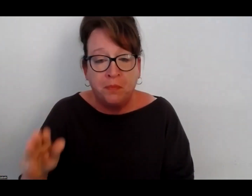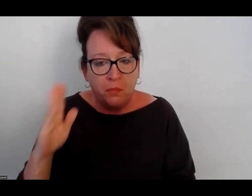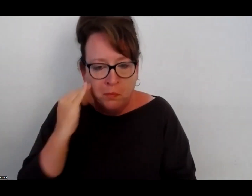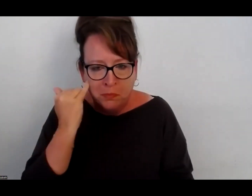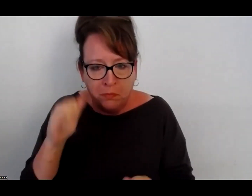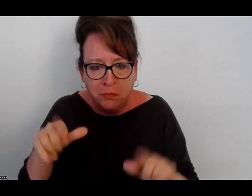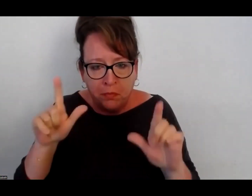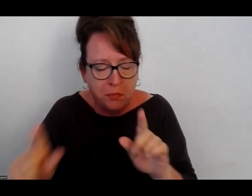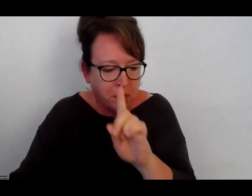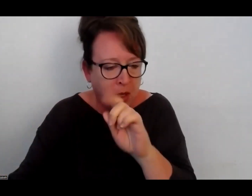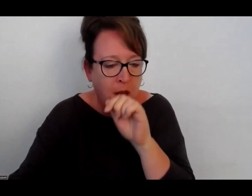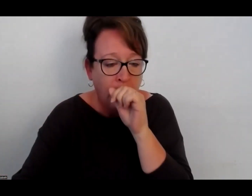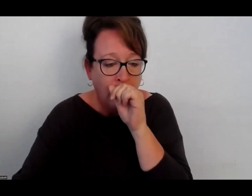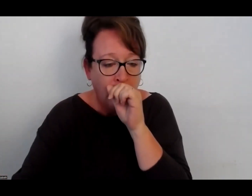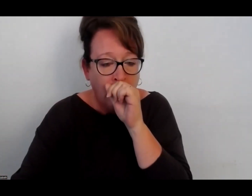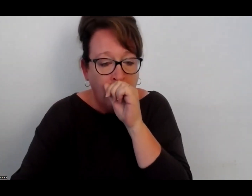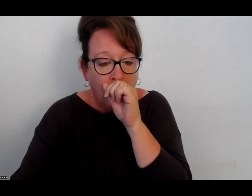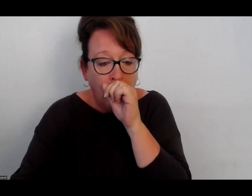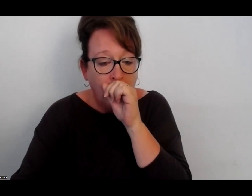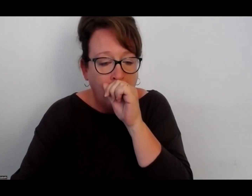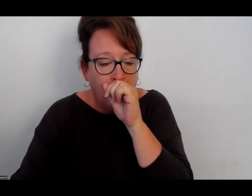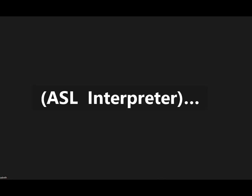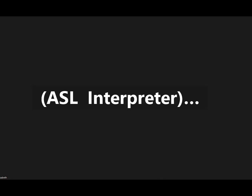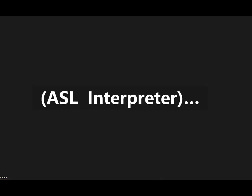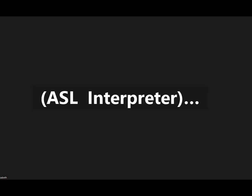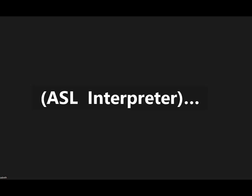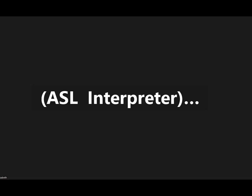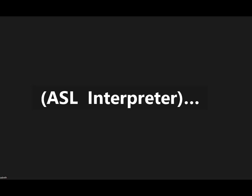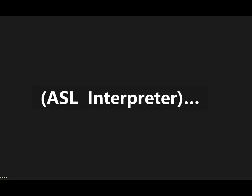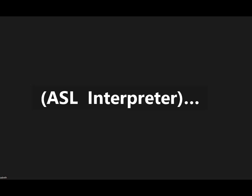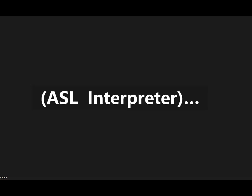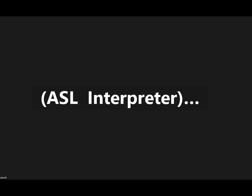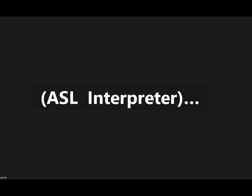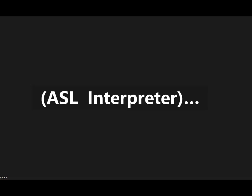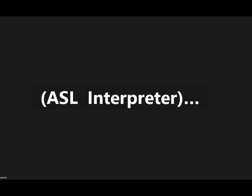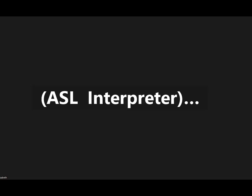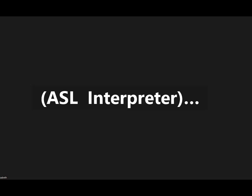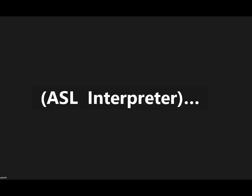raised. So Catherine Rodriguez, you should be able to unmute yourself now.